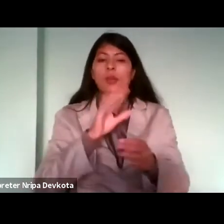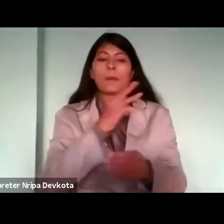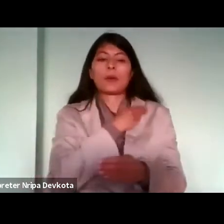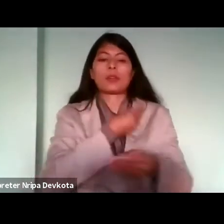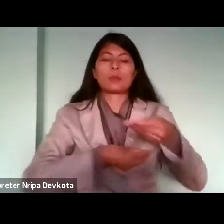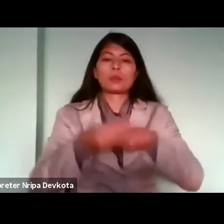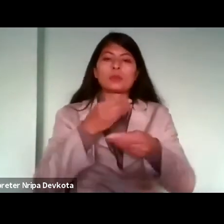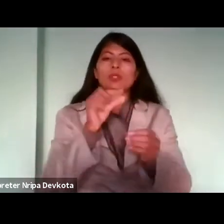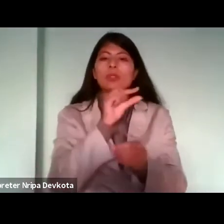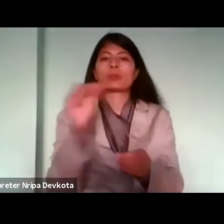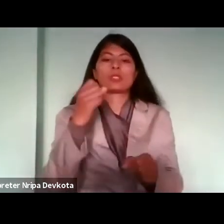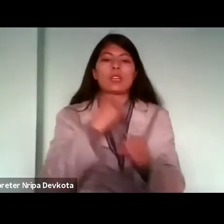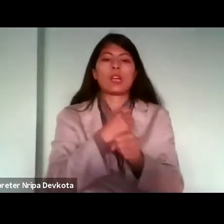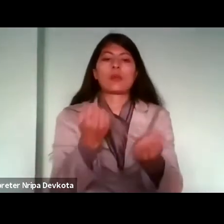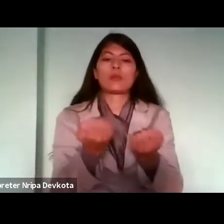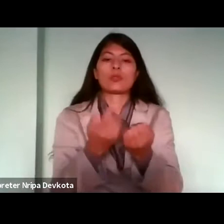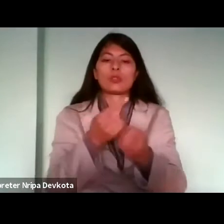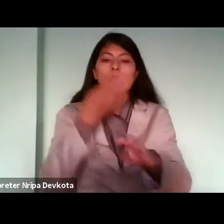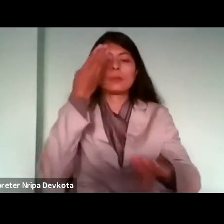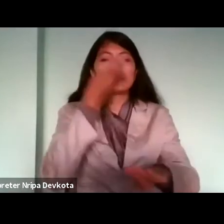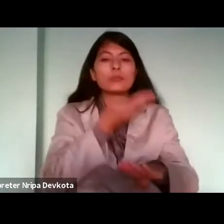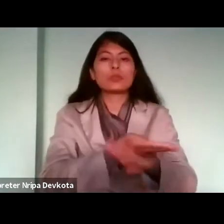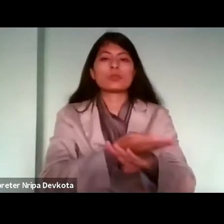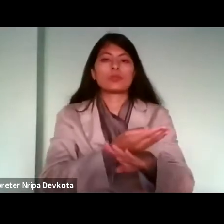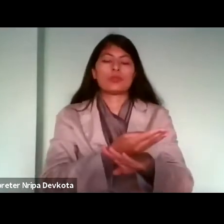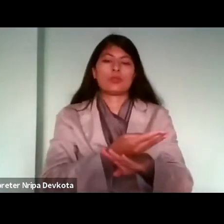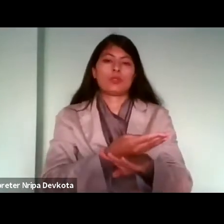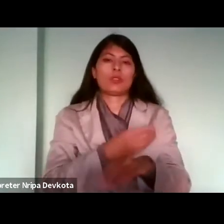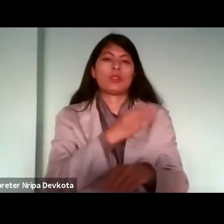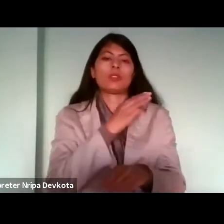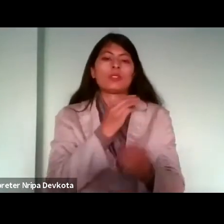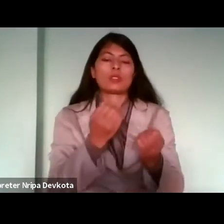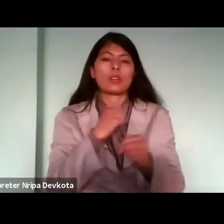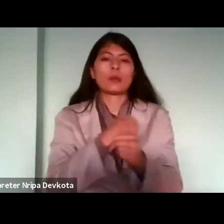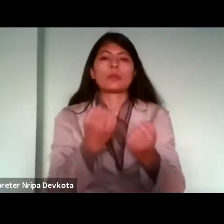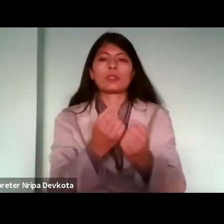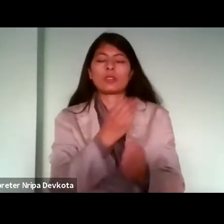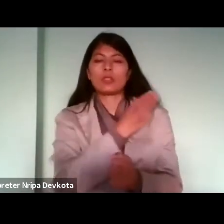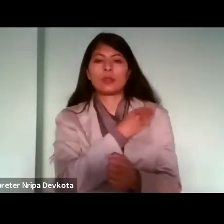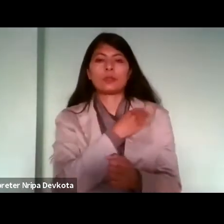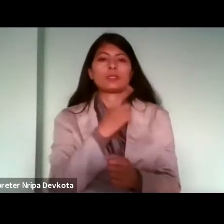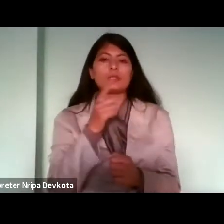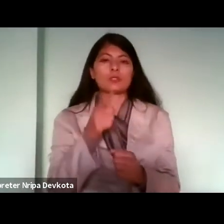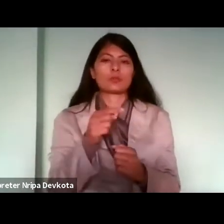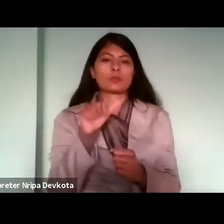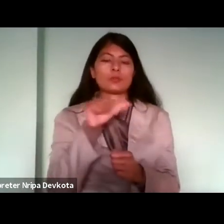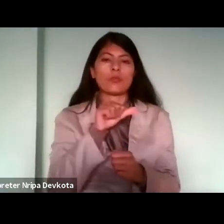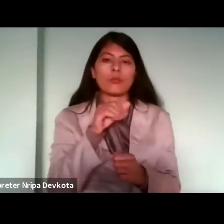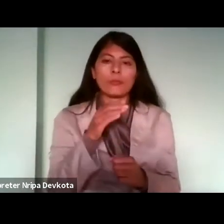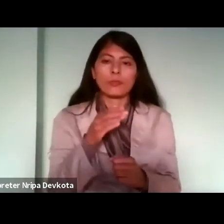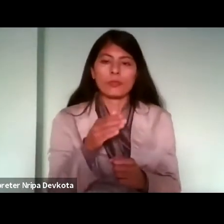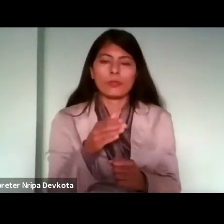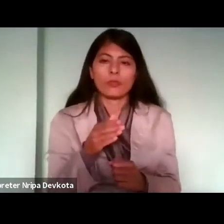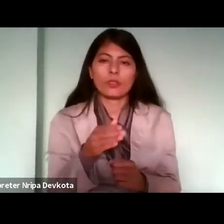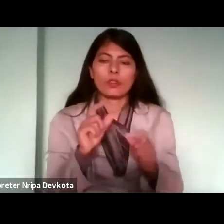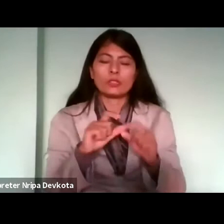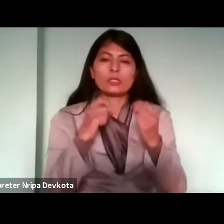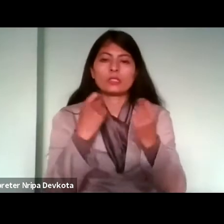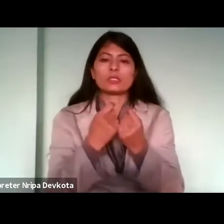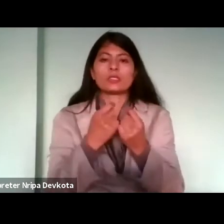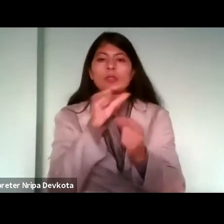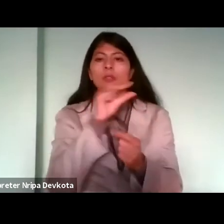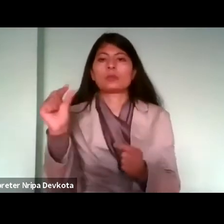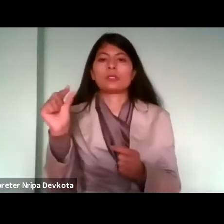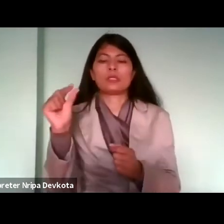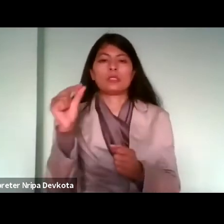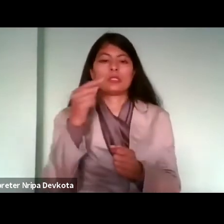in the area of advocacy, policy work, and casework related to trafficking in persons. She's recognized as the regional subject matter